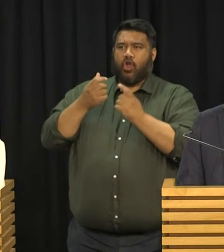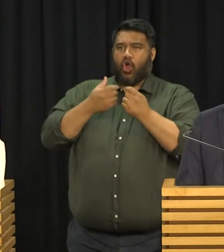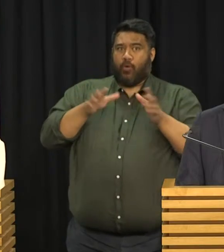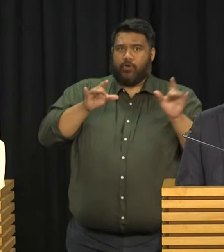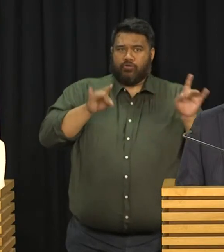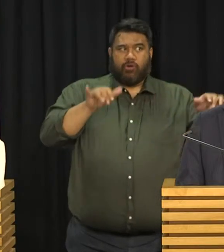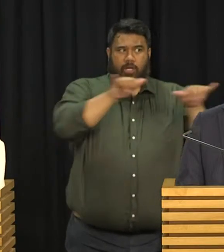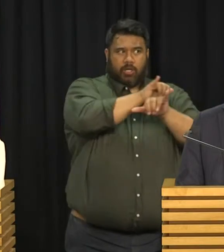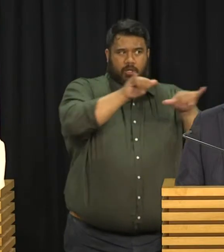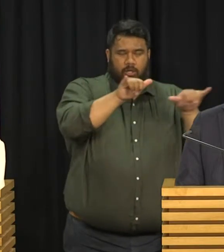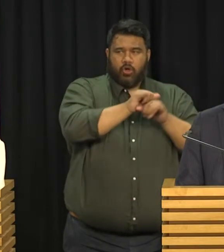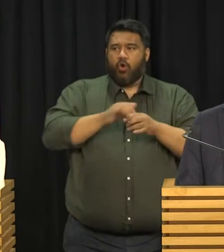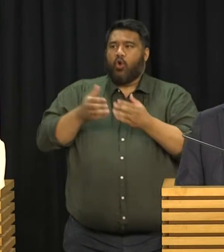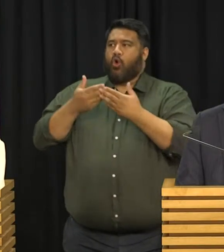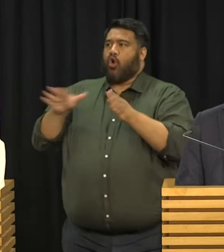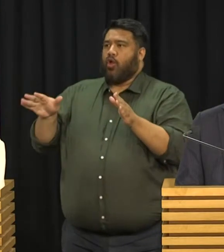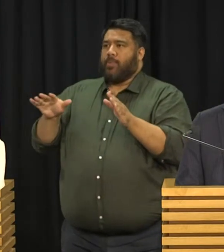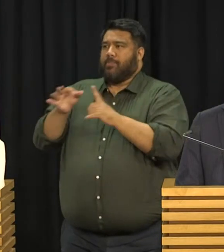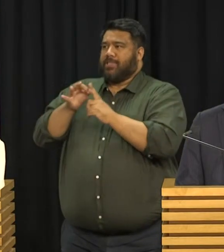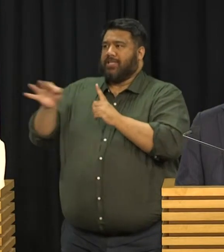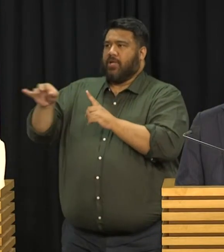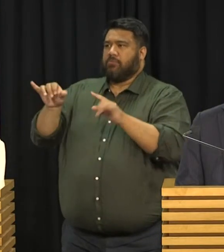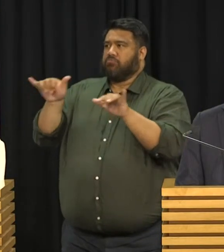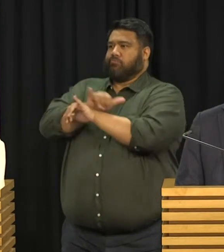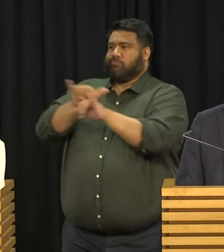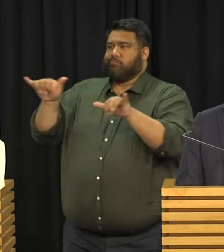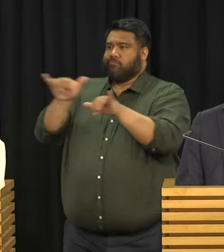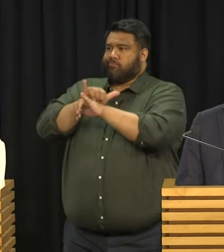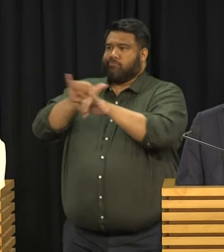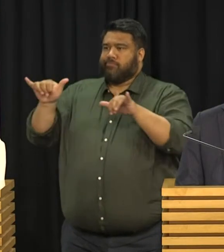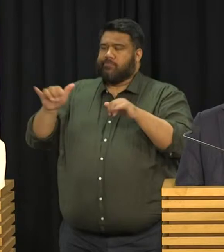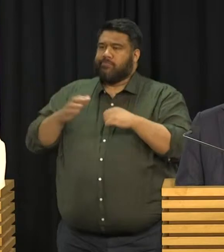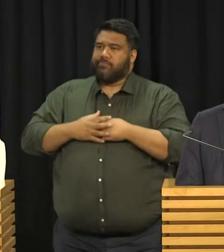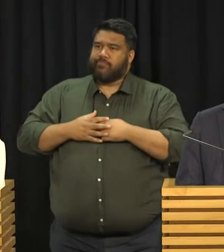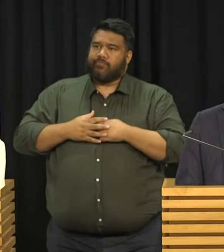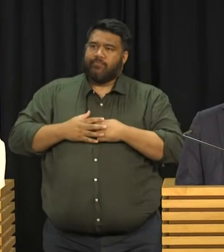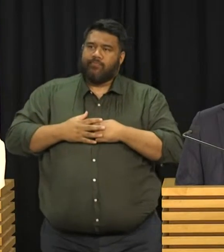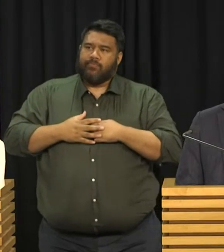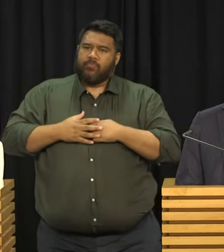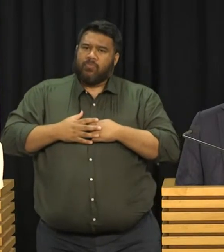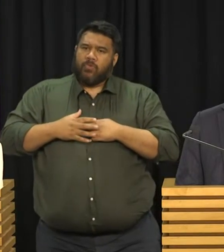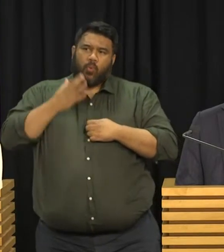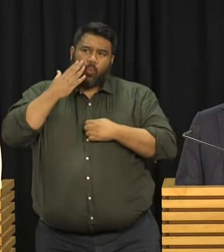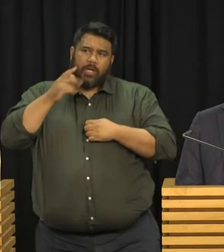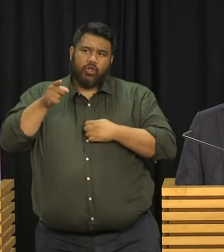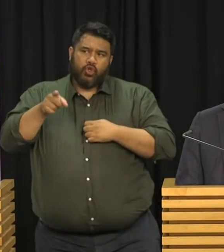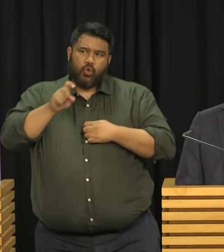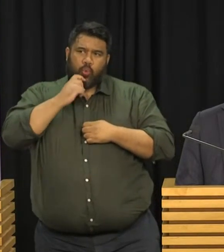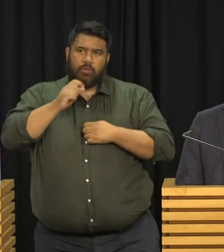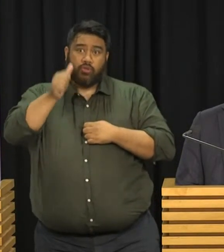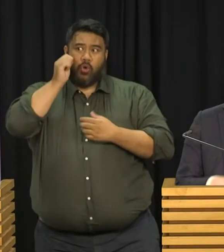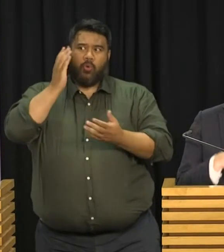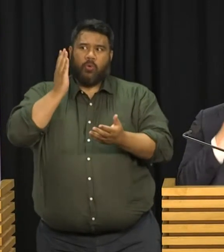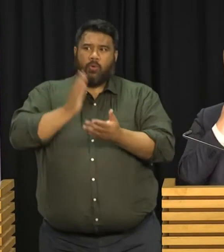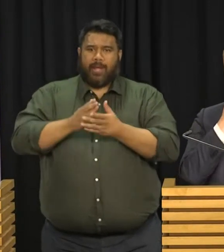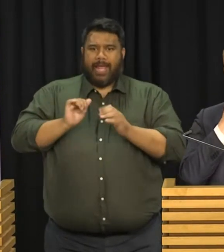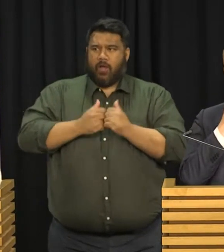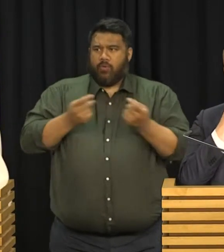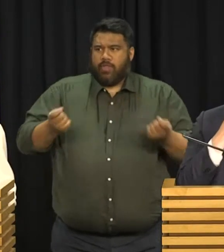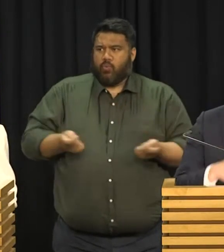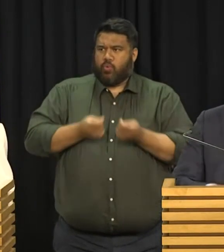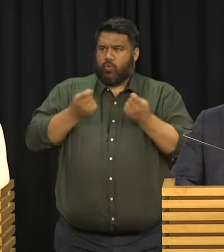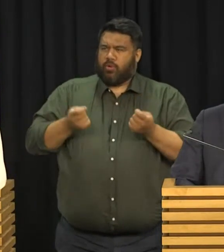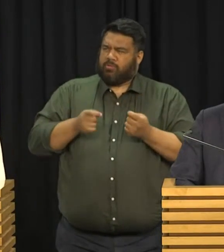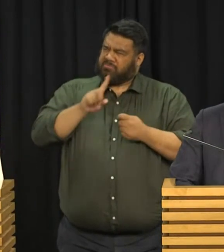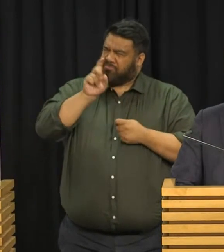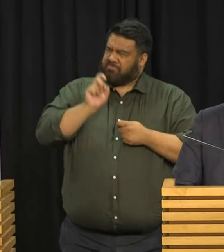though every time you get close, or we get close, there's a case somewhere. So when do you start to go, and that's okay, well, we'll just deal with the cases